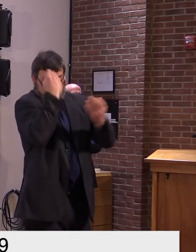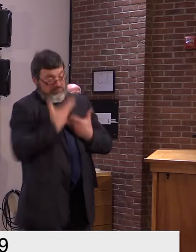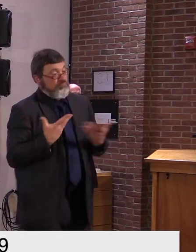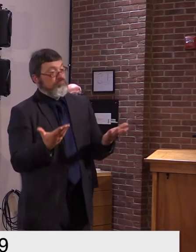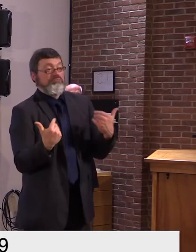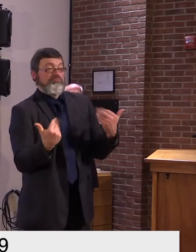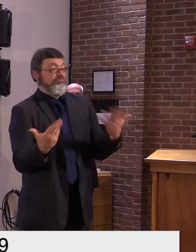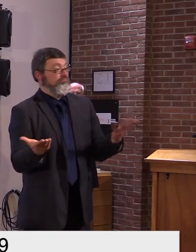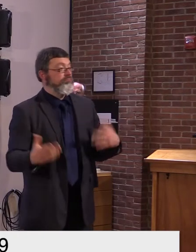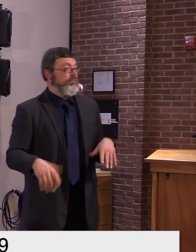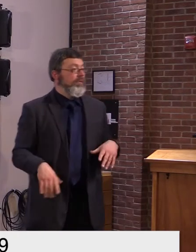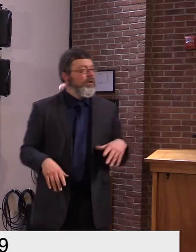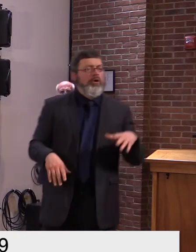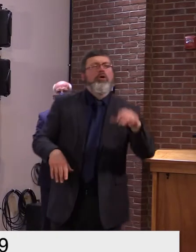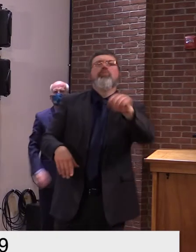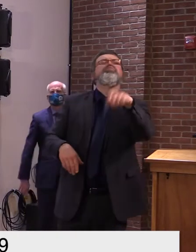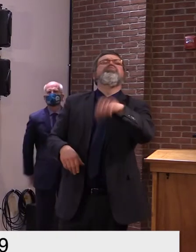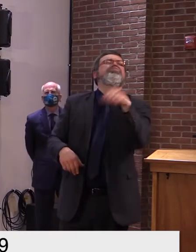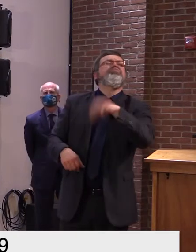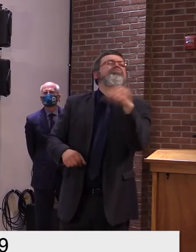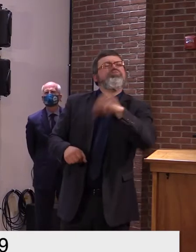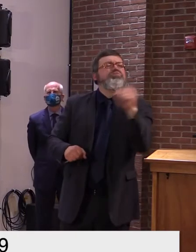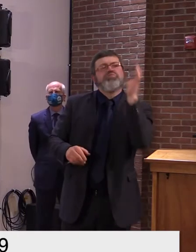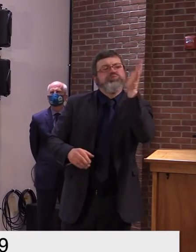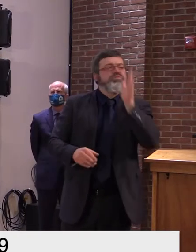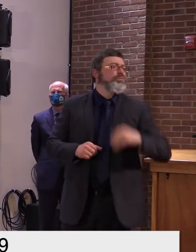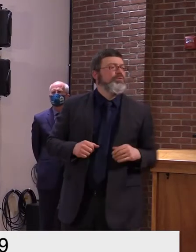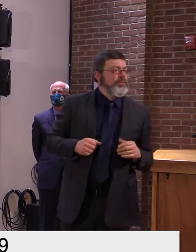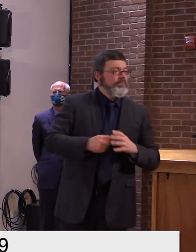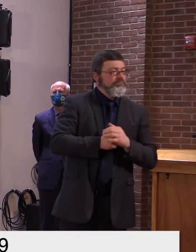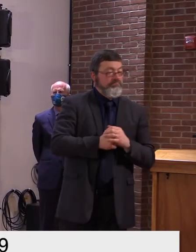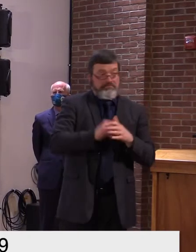Certainly will. I'll reach out to Rebecca on that. Moving on,